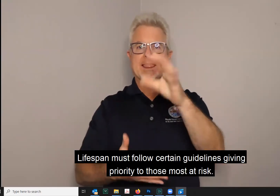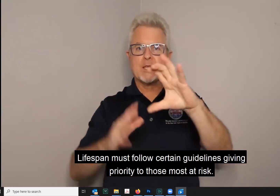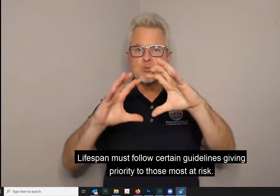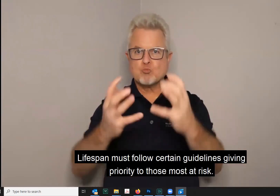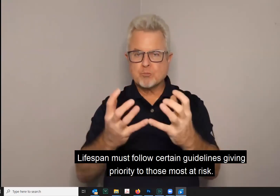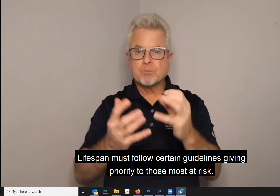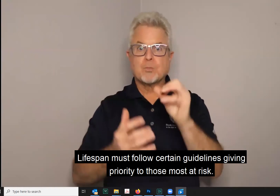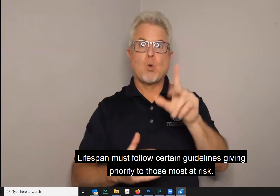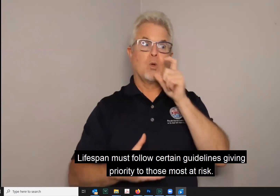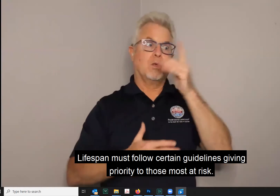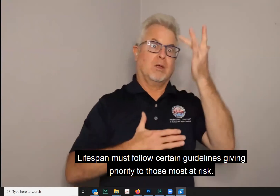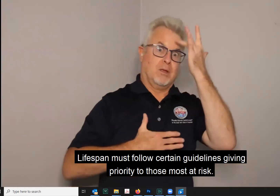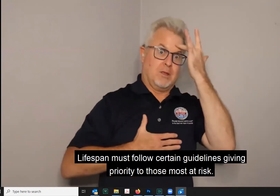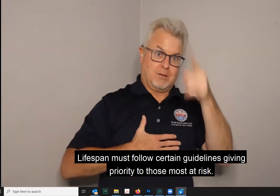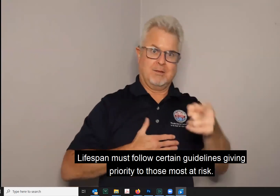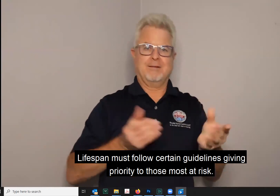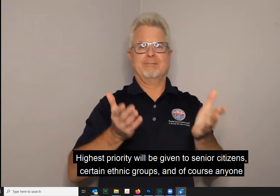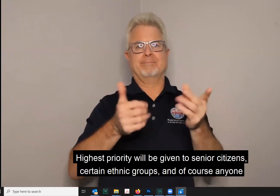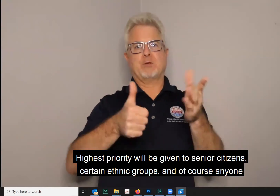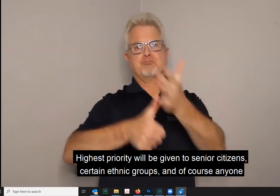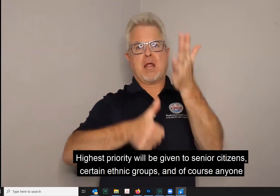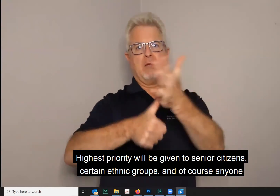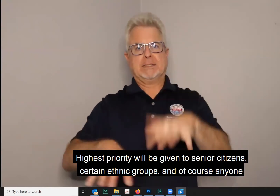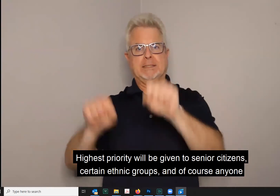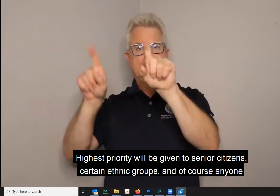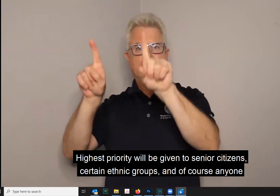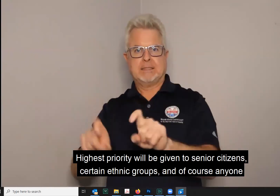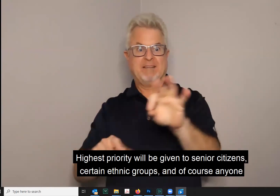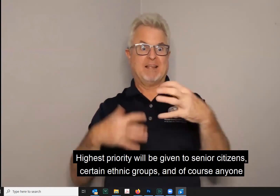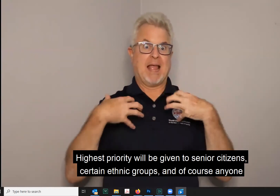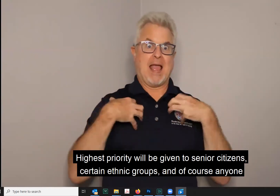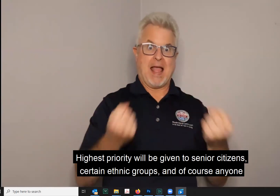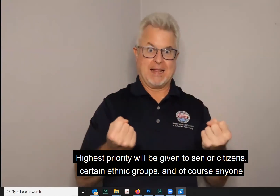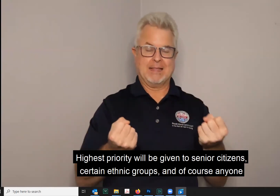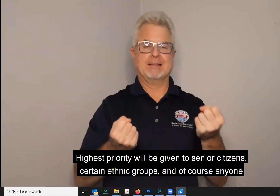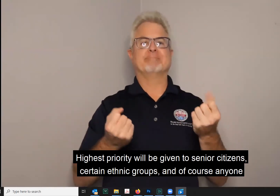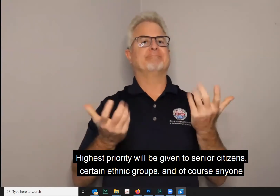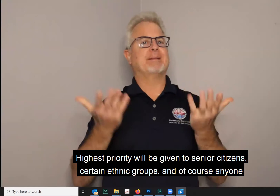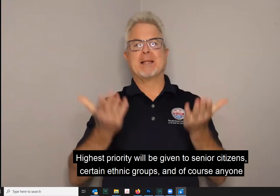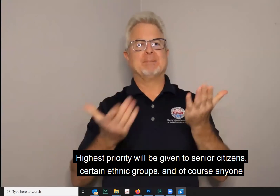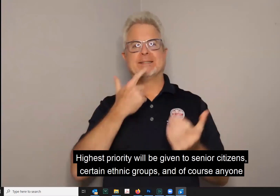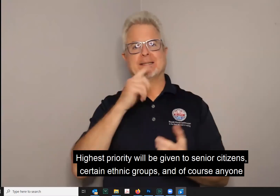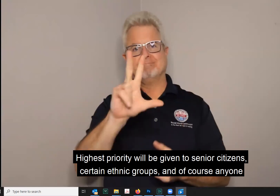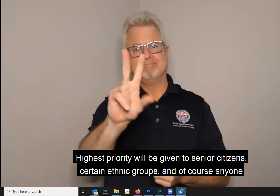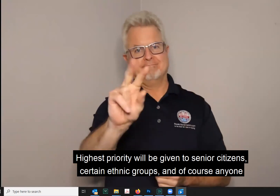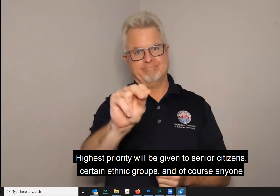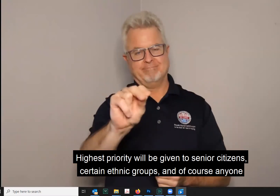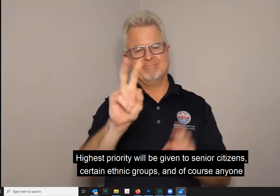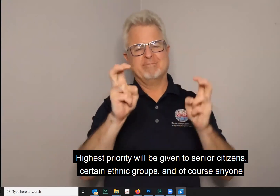must follow certain guidelines, giving priority to those most at risk. Highest priority will be given to